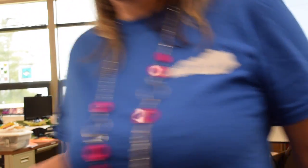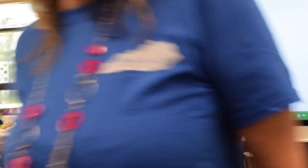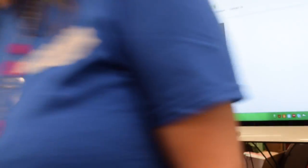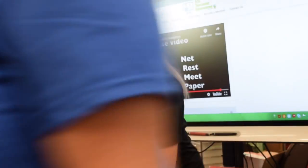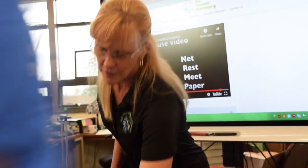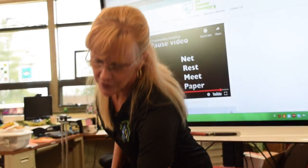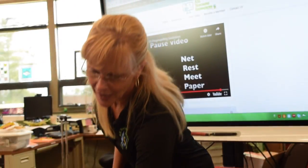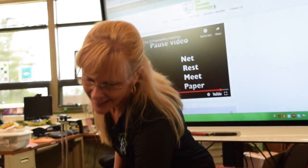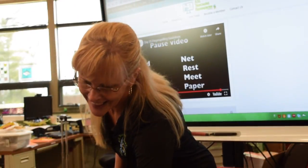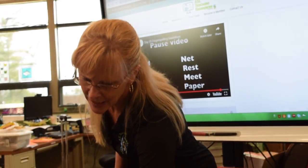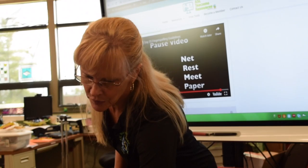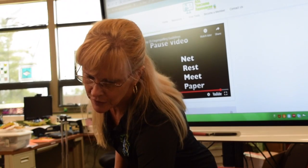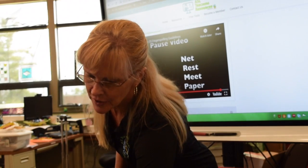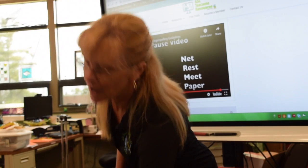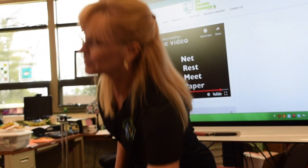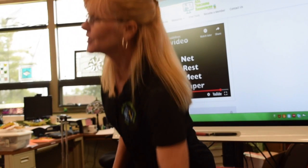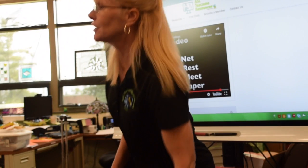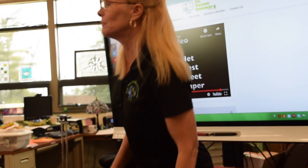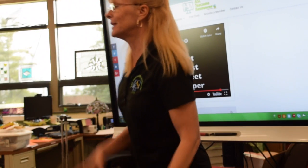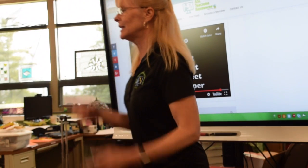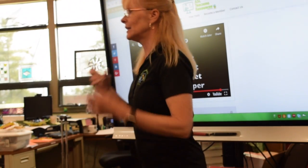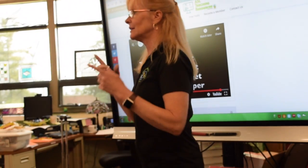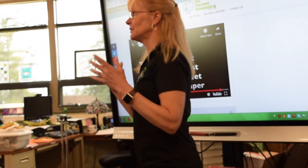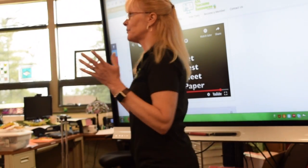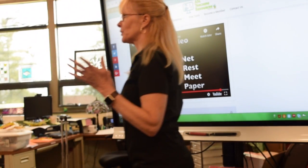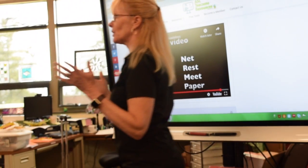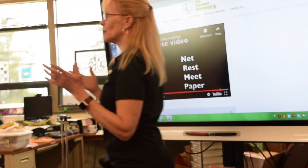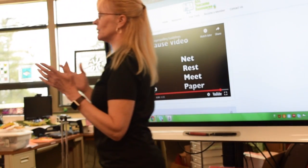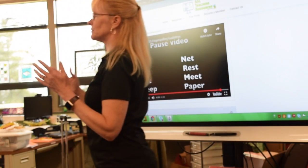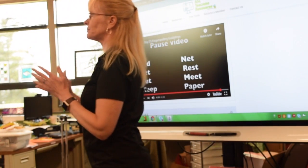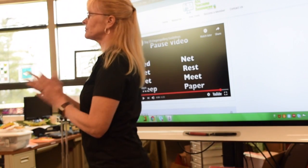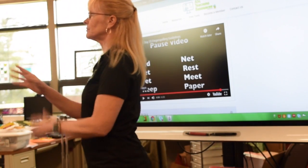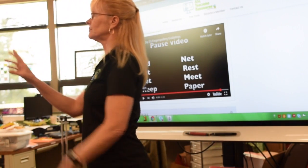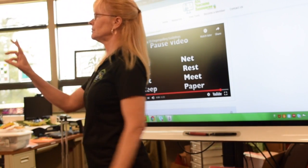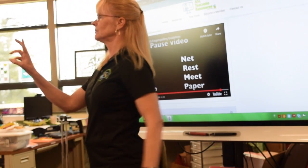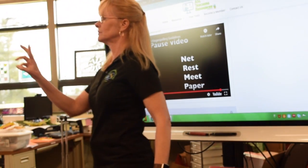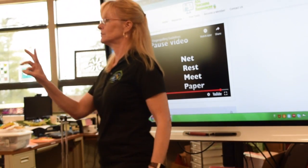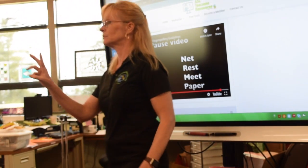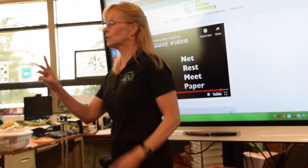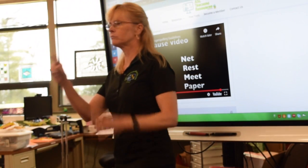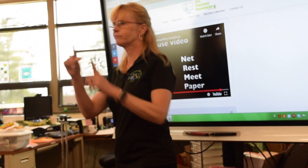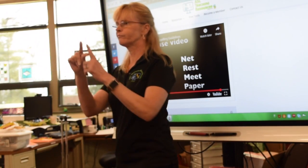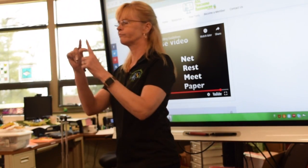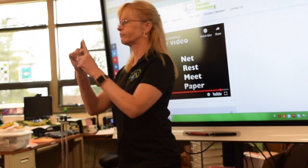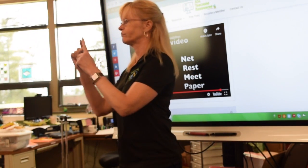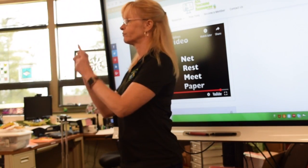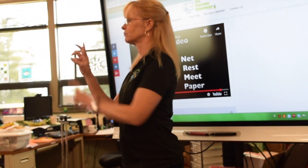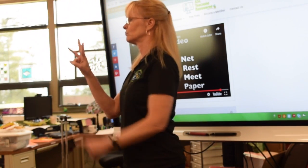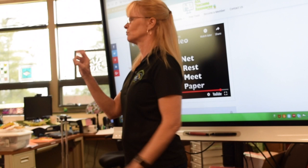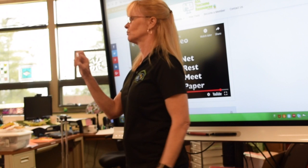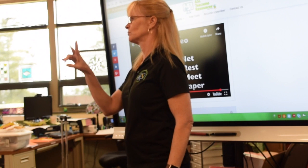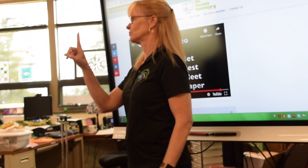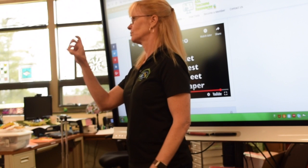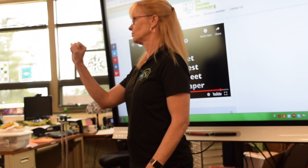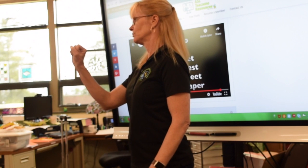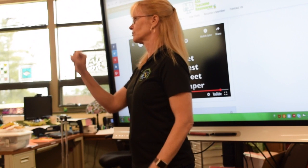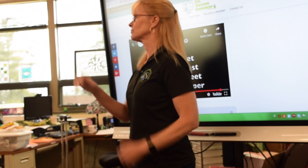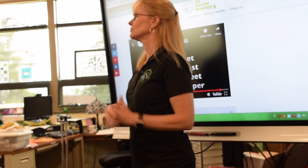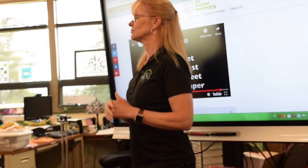I think we've accomplished something. What is that? What was the word? Oh, see, I missed the W.